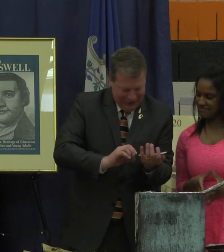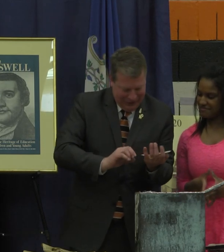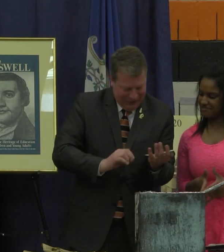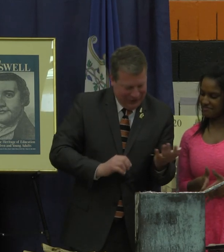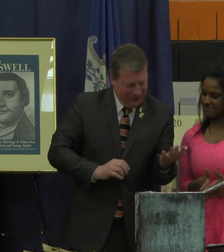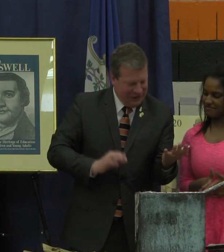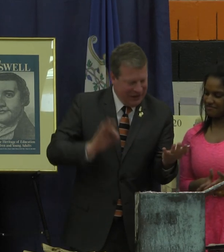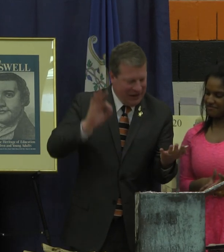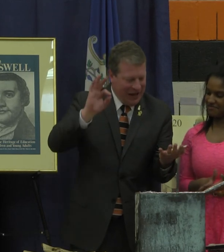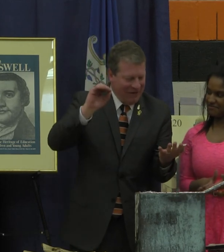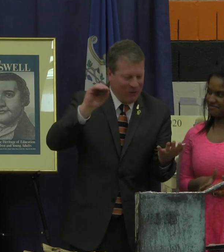something.